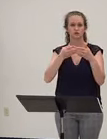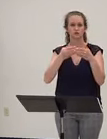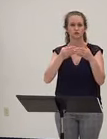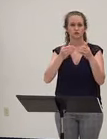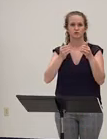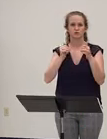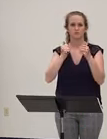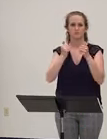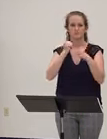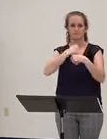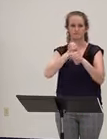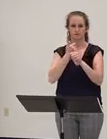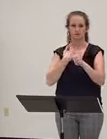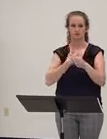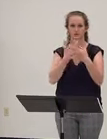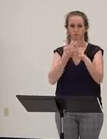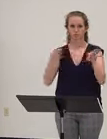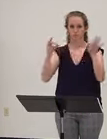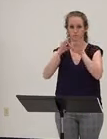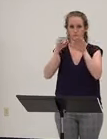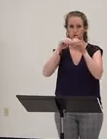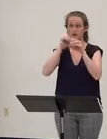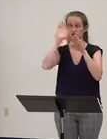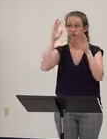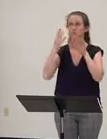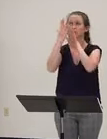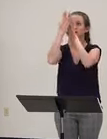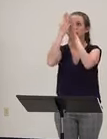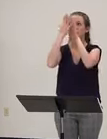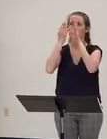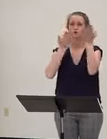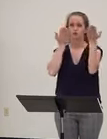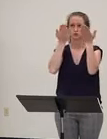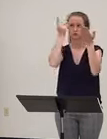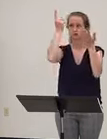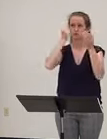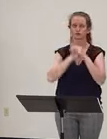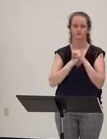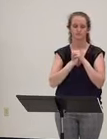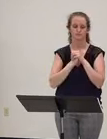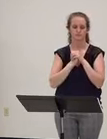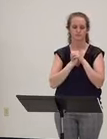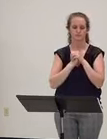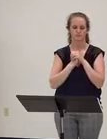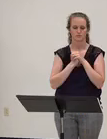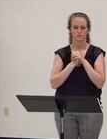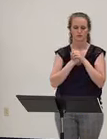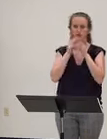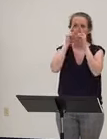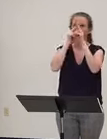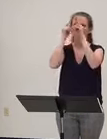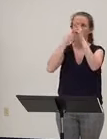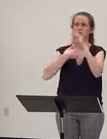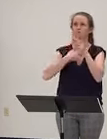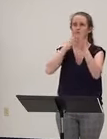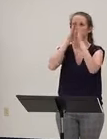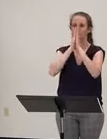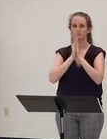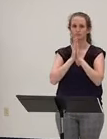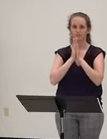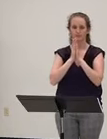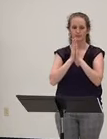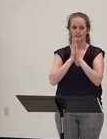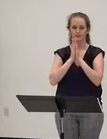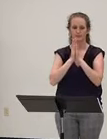us worthy to be in your presence and minister to you. Humbly we pray.